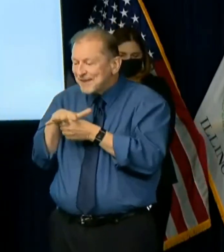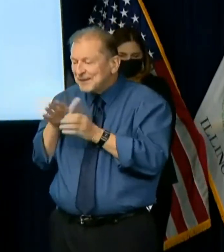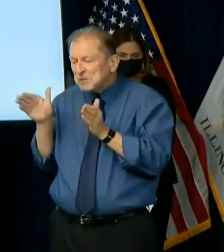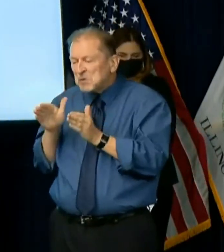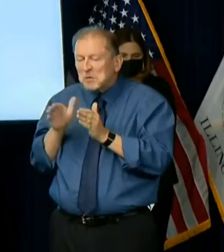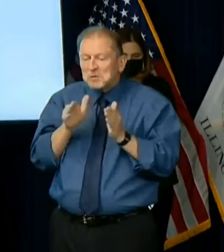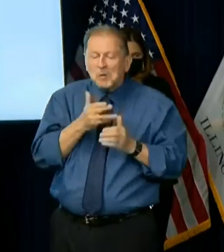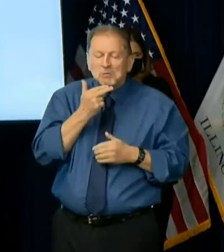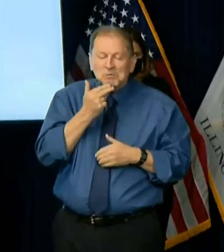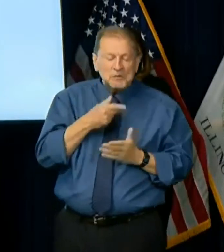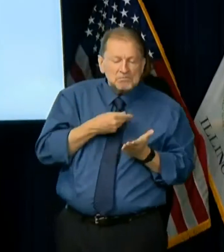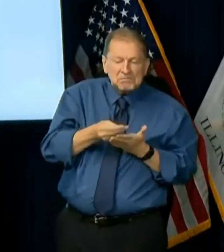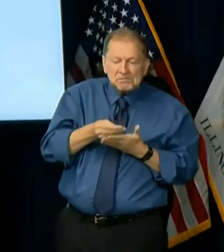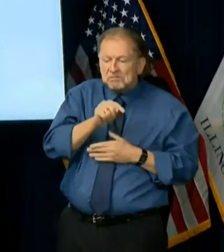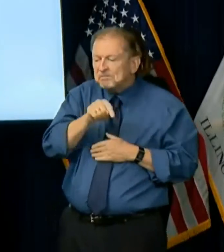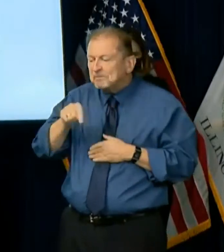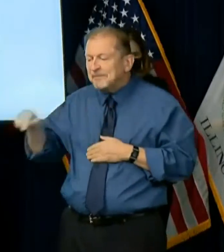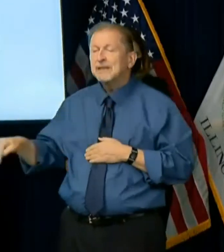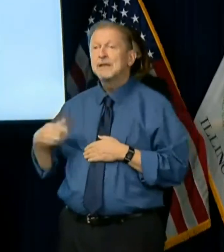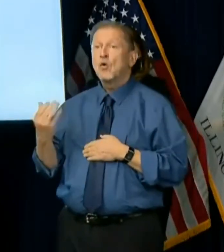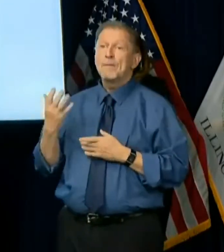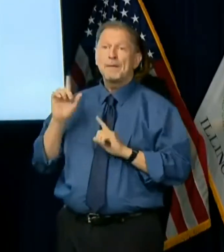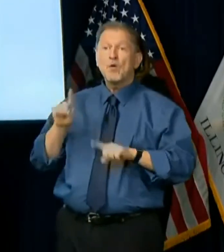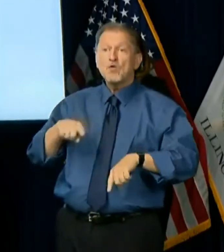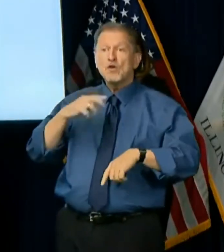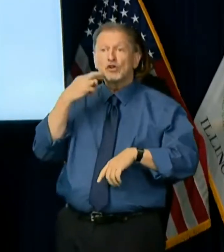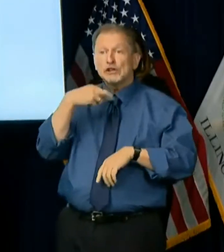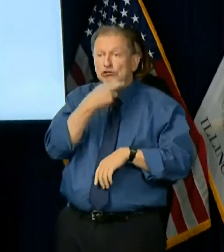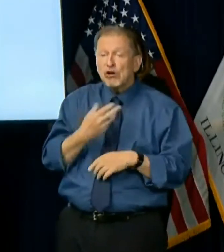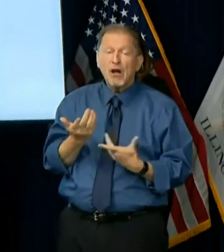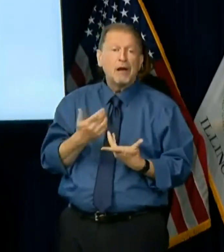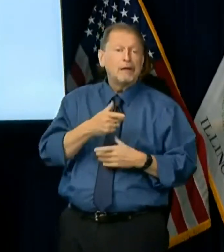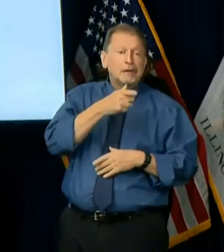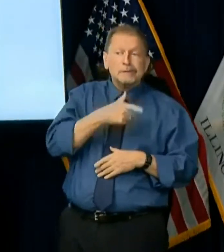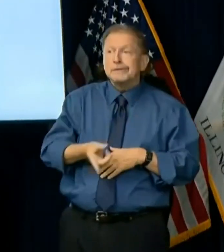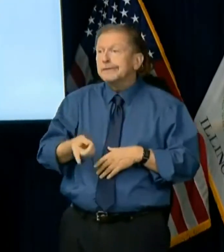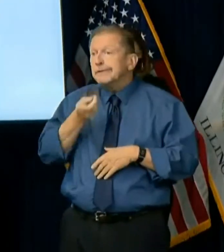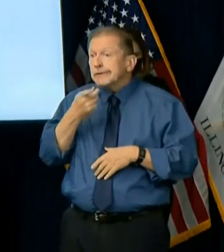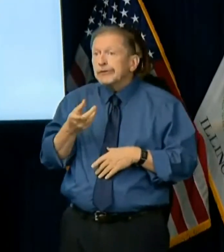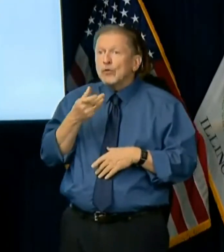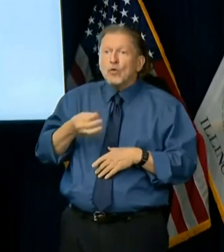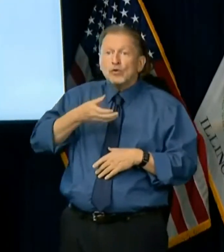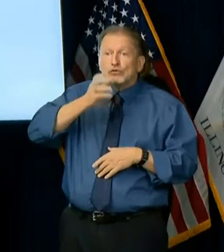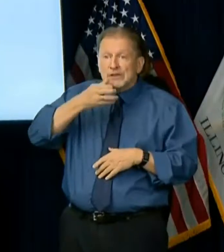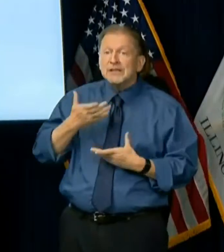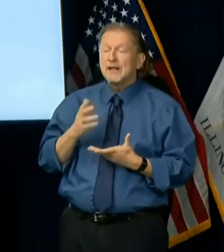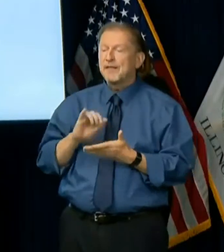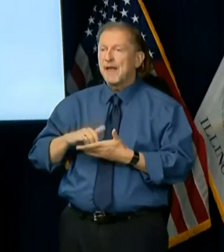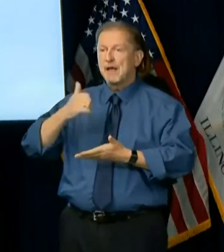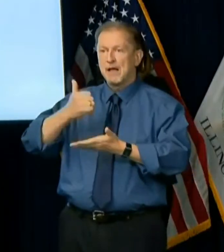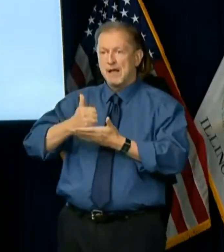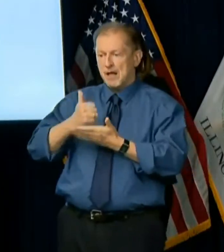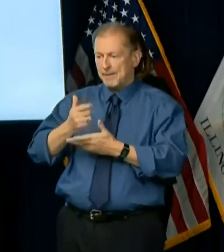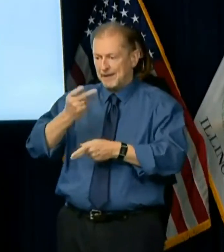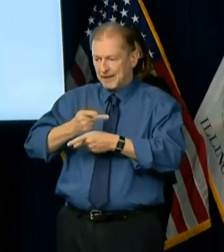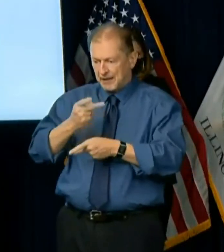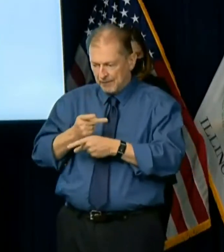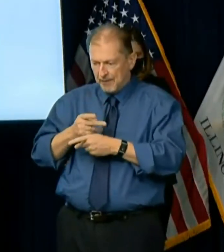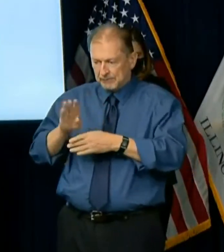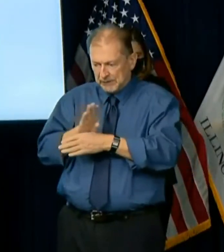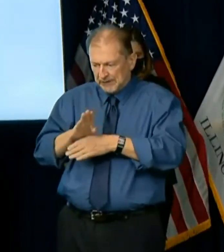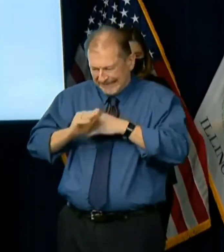order lunch and dinner and even a beverage from your local restaurant or tavern. It's how we all can keep each other going.